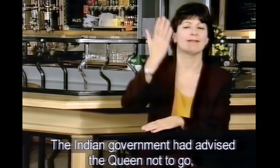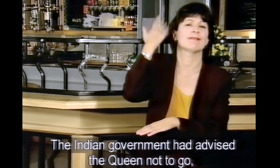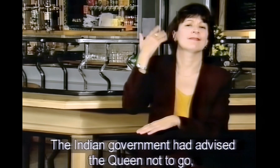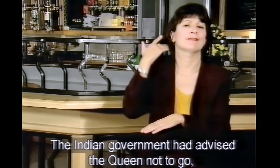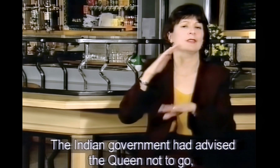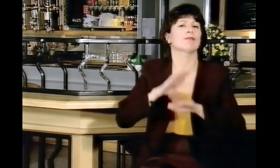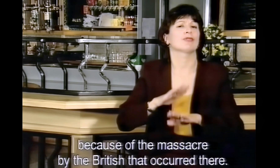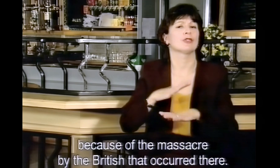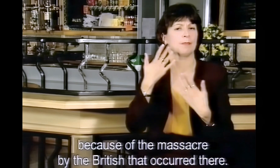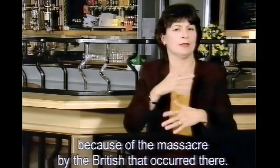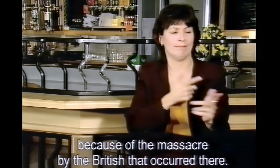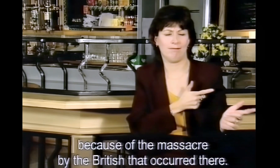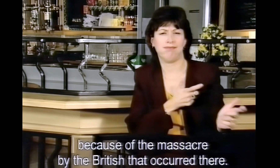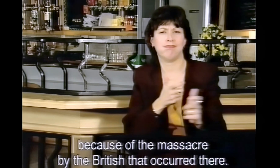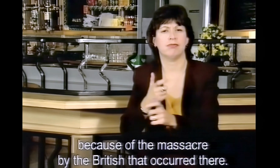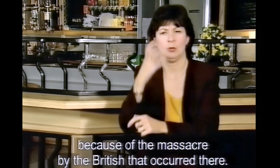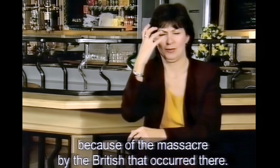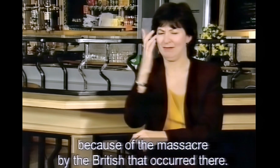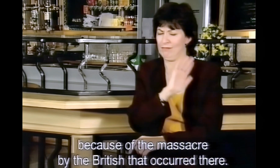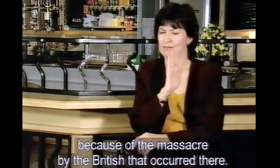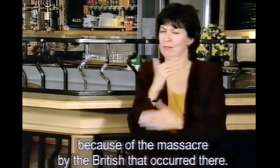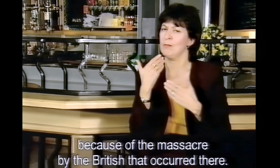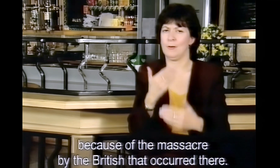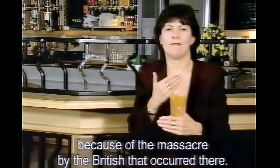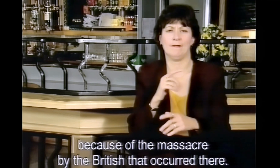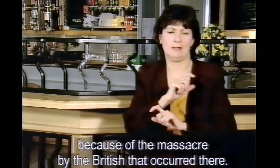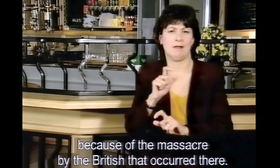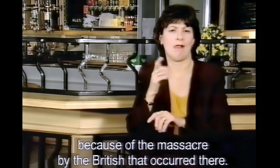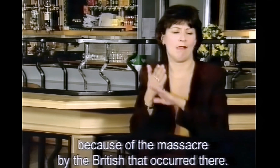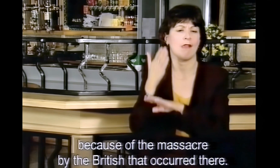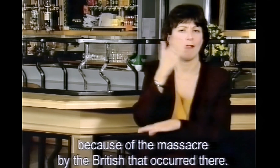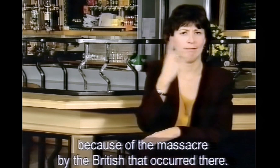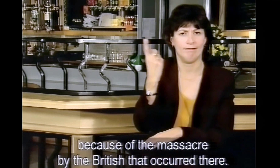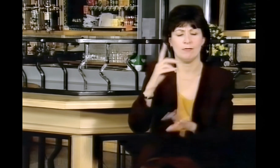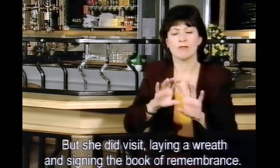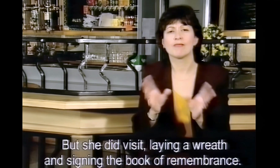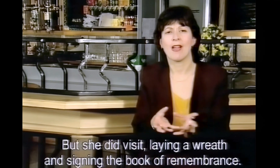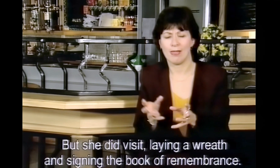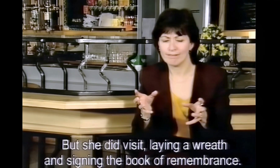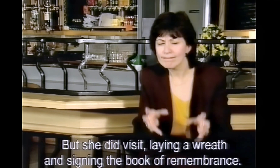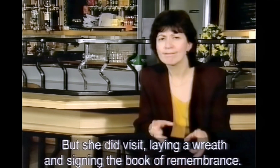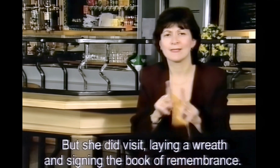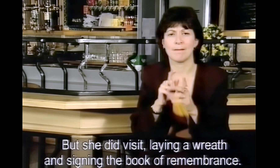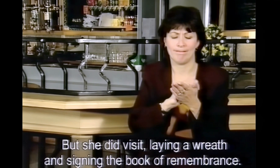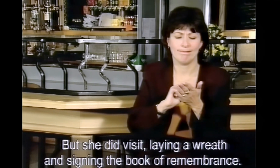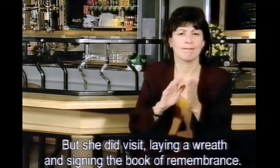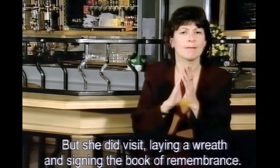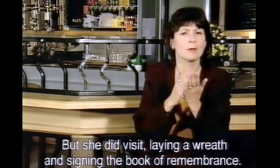to go because of the massacre by the British that occurred there. But she did visit, laying a wreath and signing the Book of